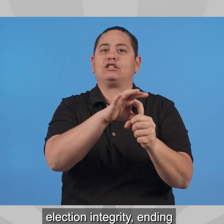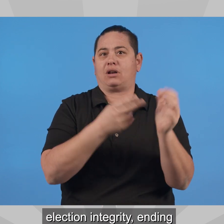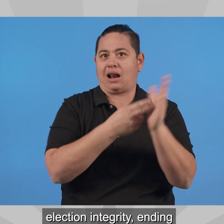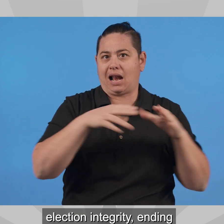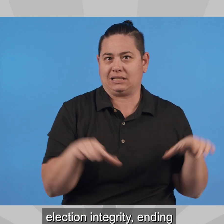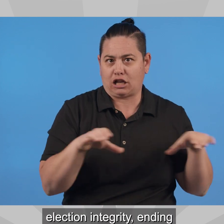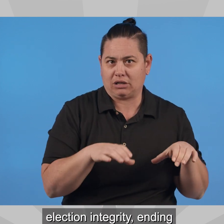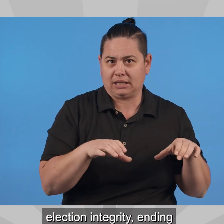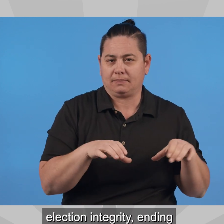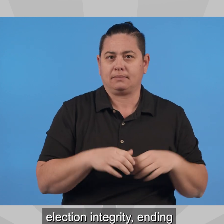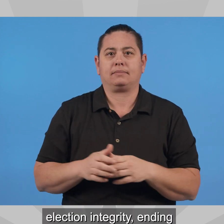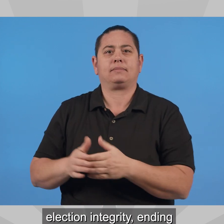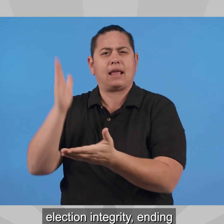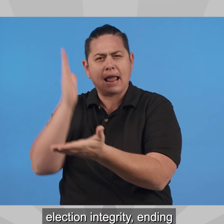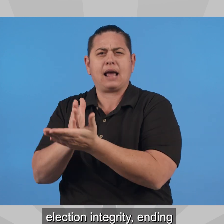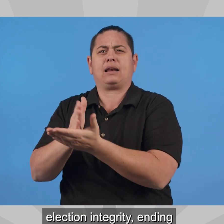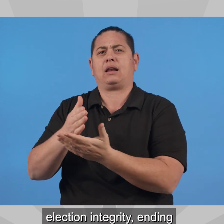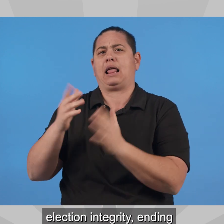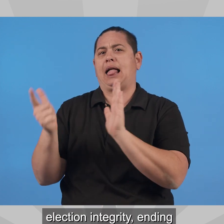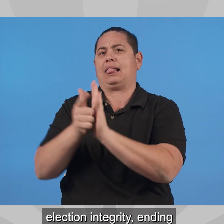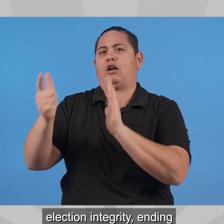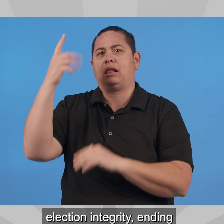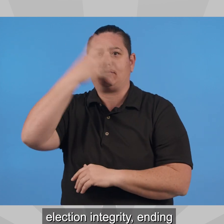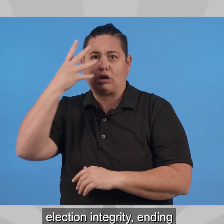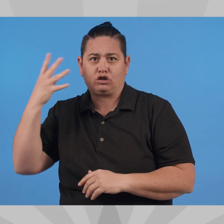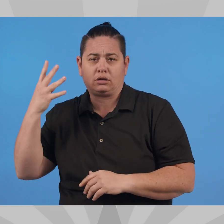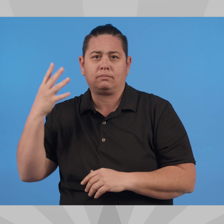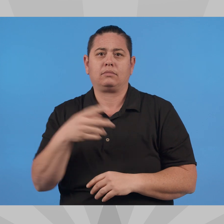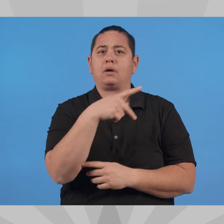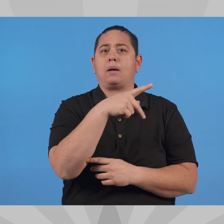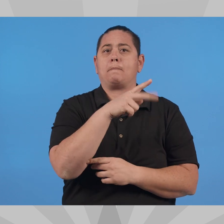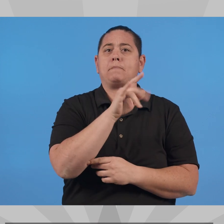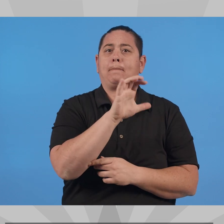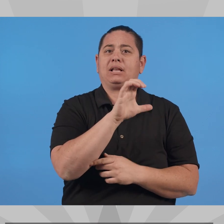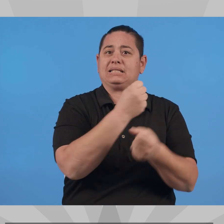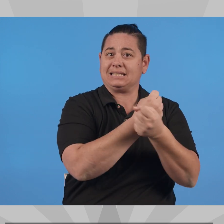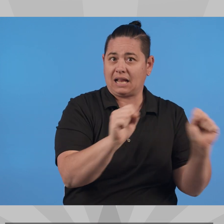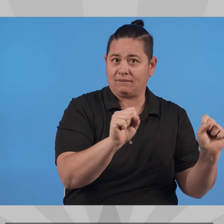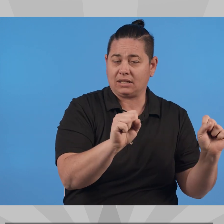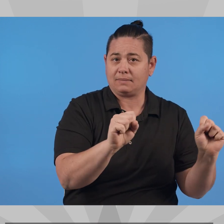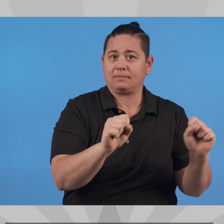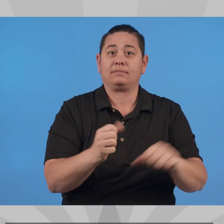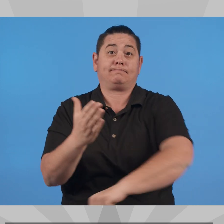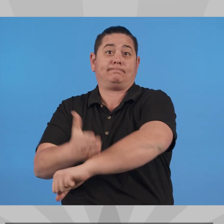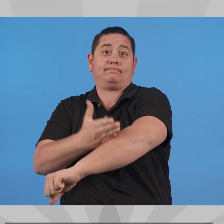Election integrity, ending illegal immigration, public